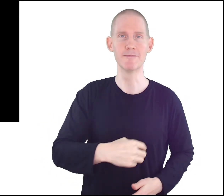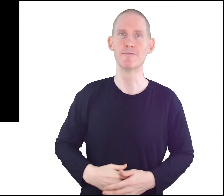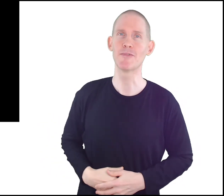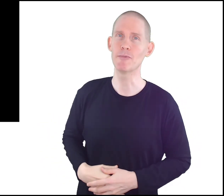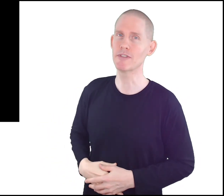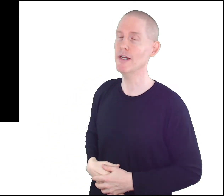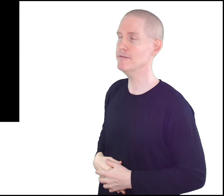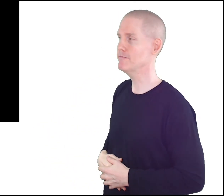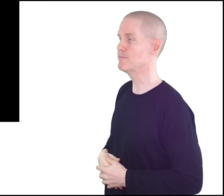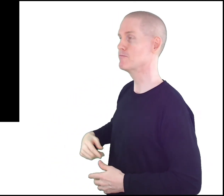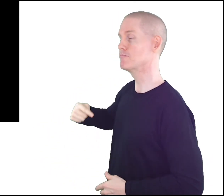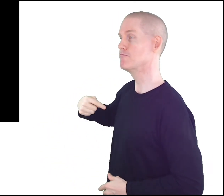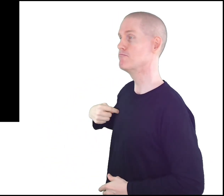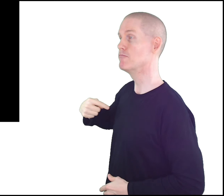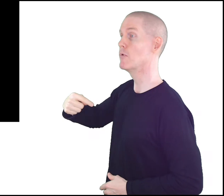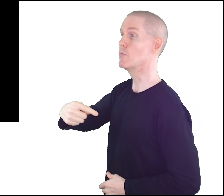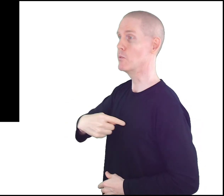From the side, we.